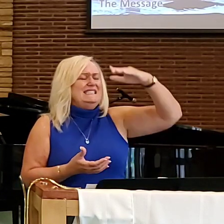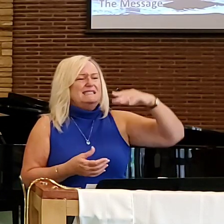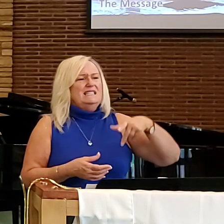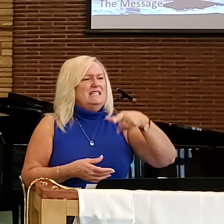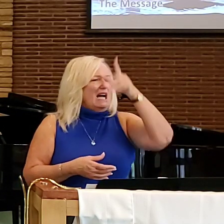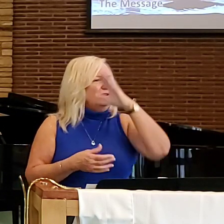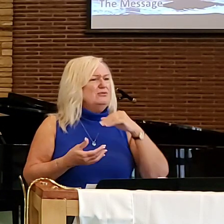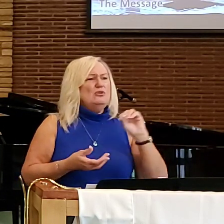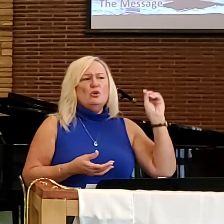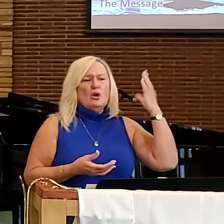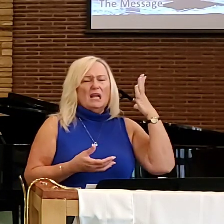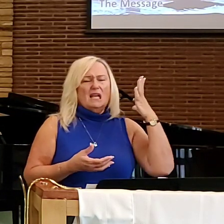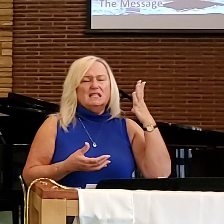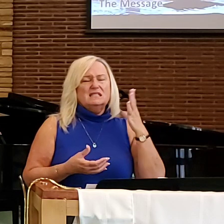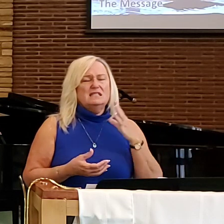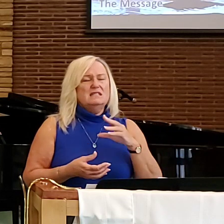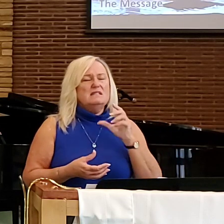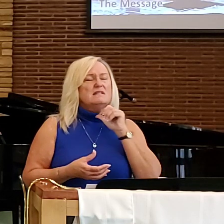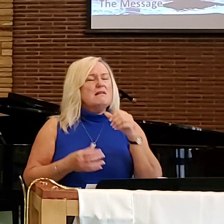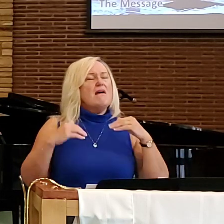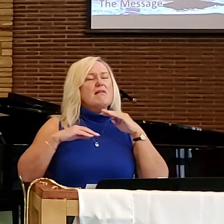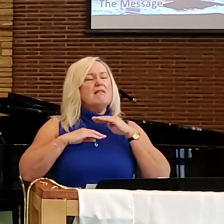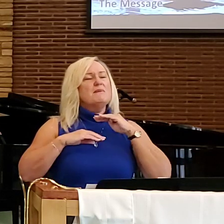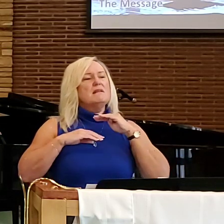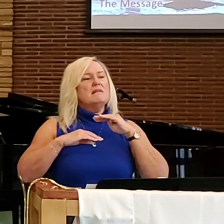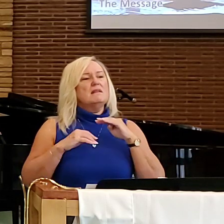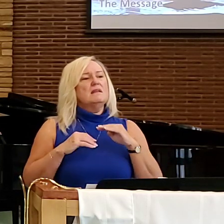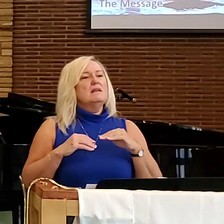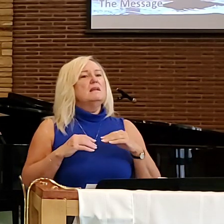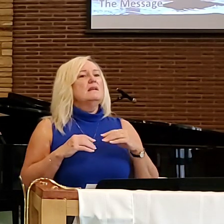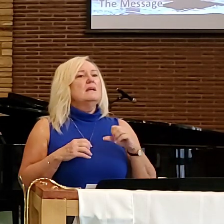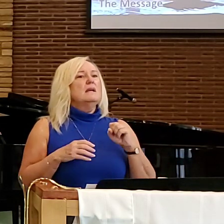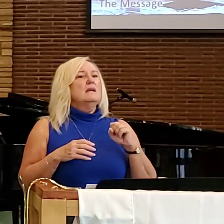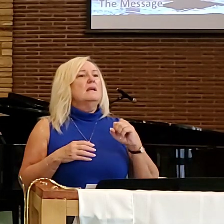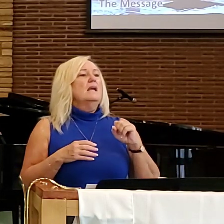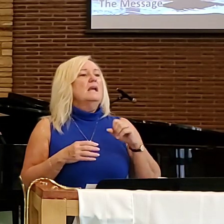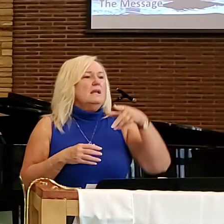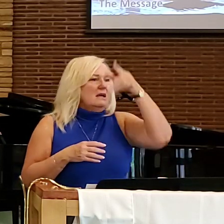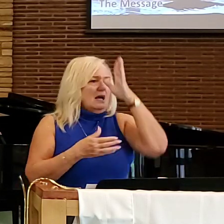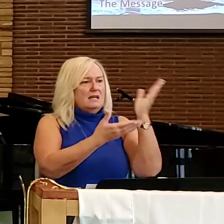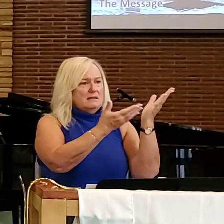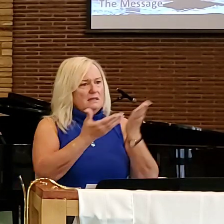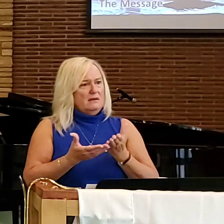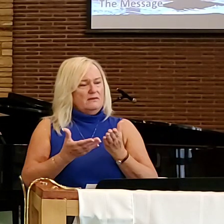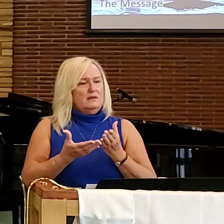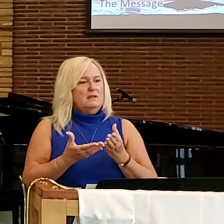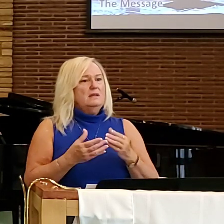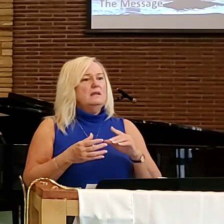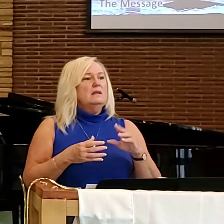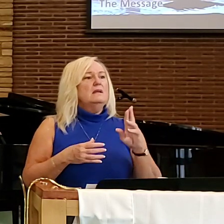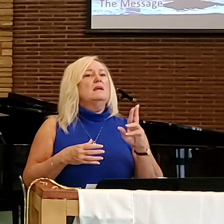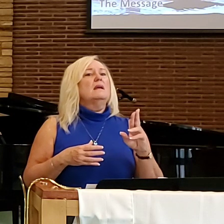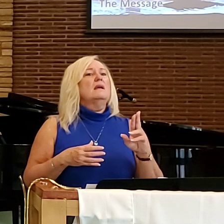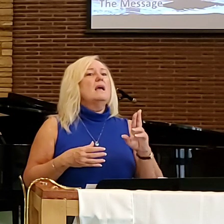whose grace has no limits. And so God's provision has no